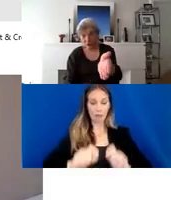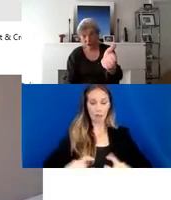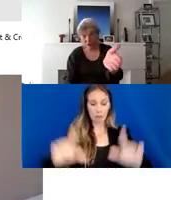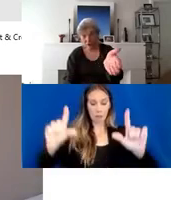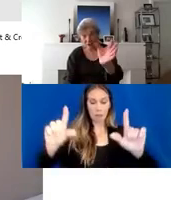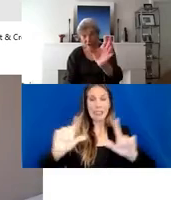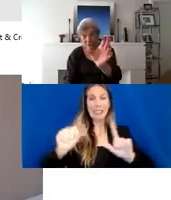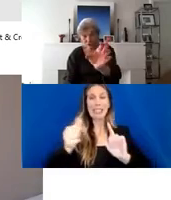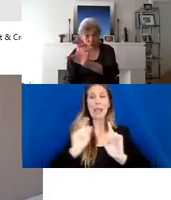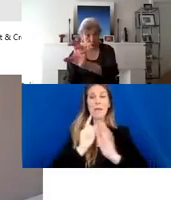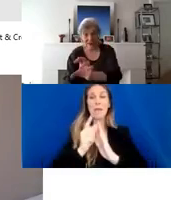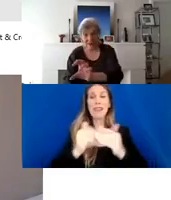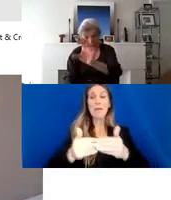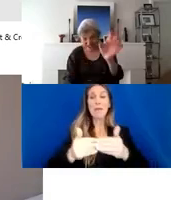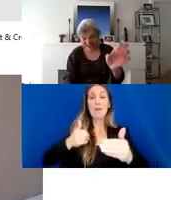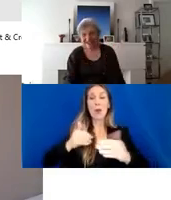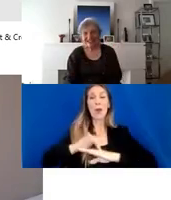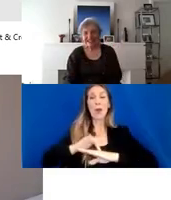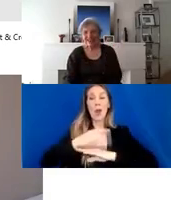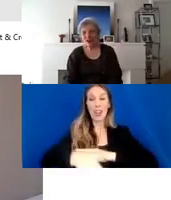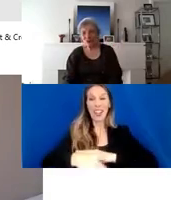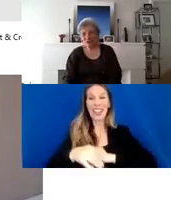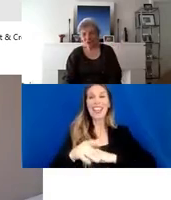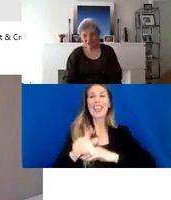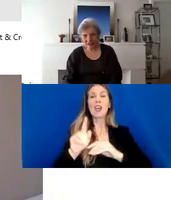essentially squares